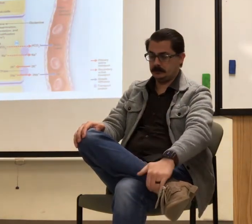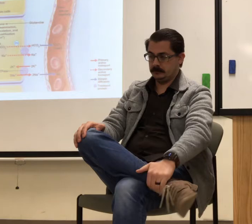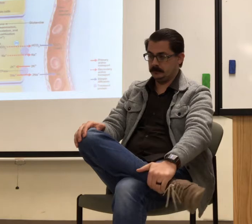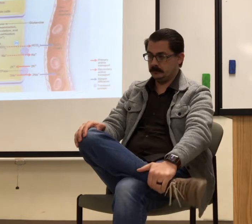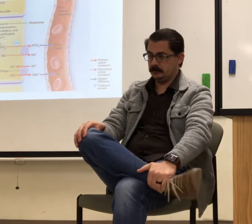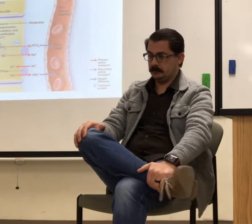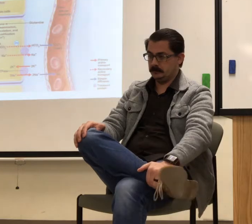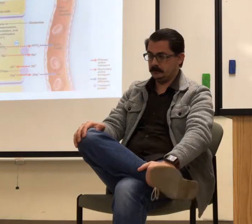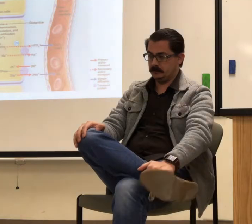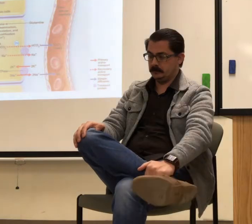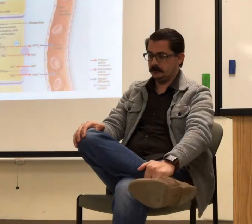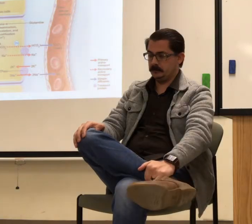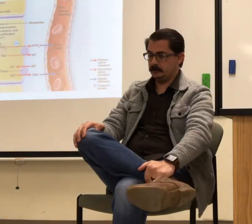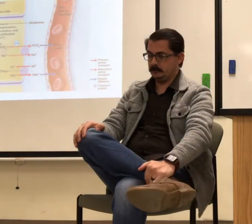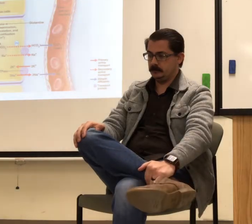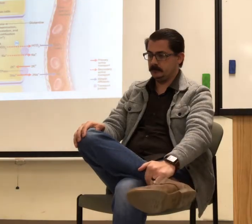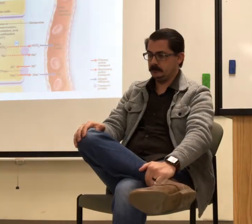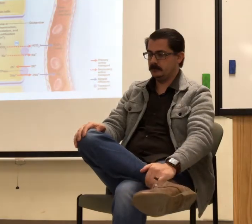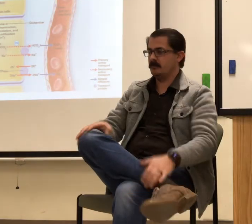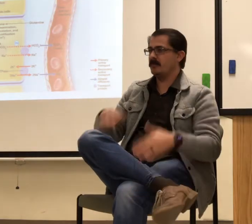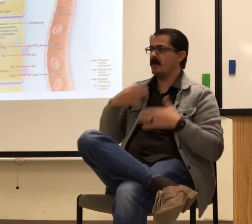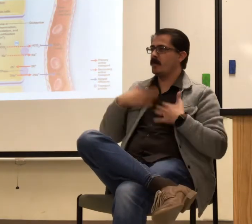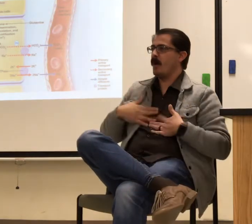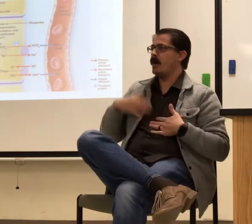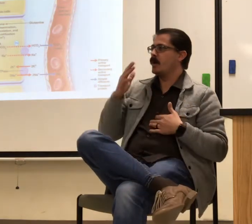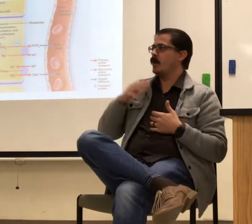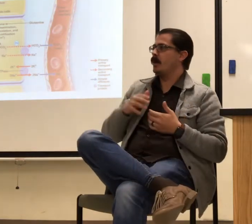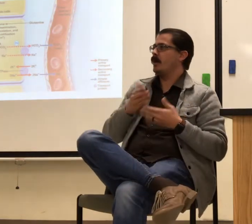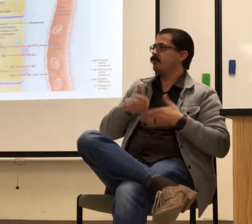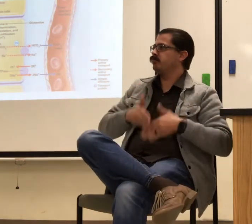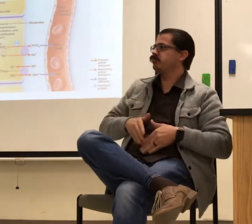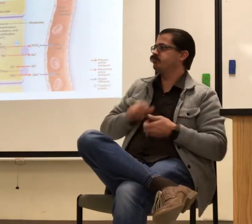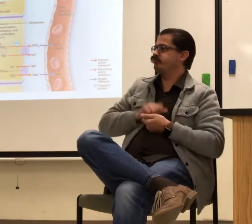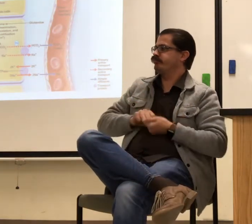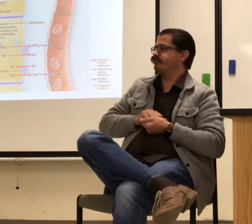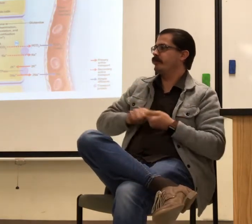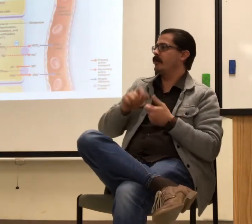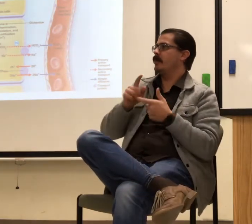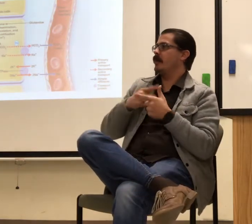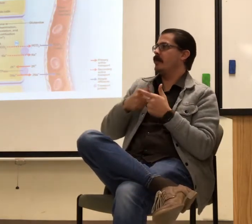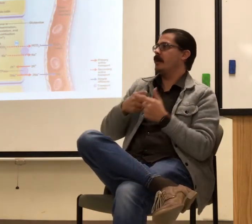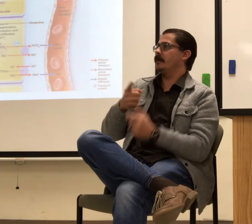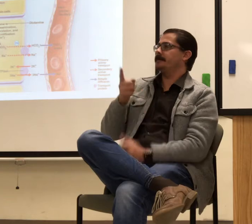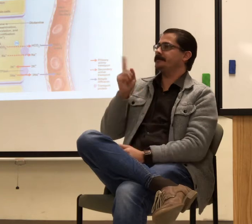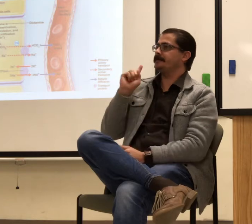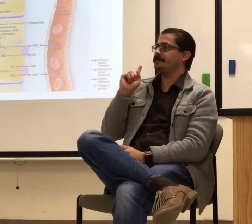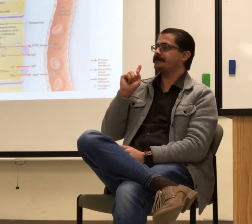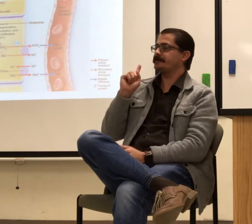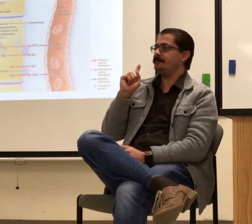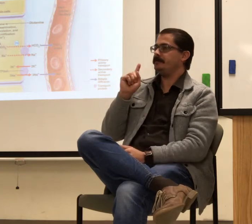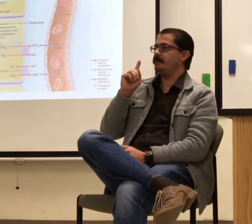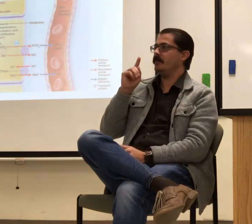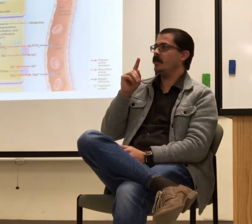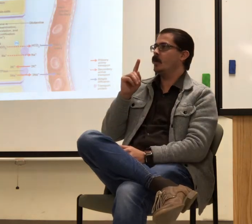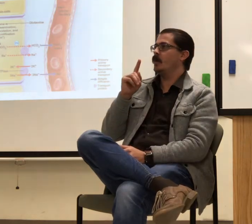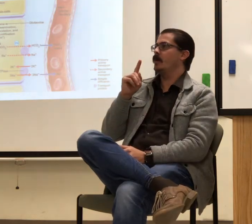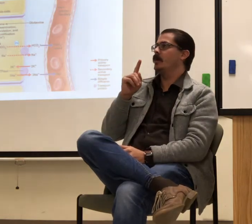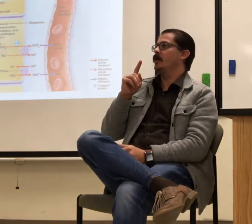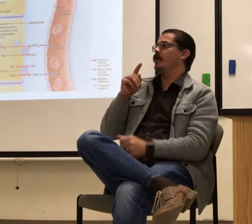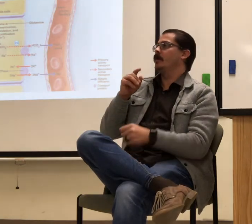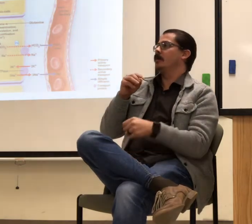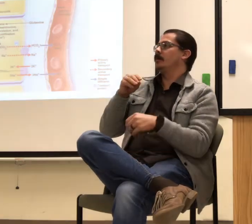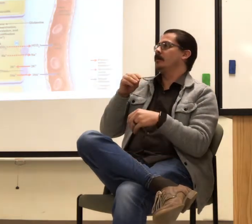You just kind of metabolize it, and basically what they're showing you is, on one end here, you're going to secrete into the